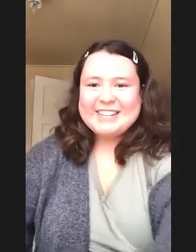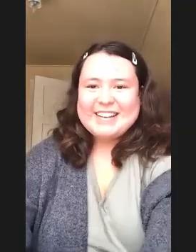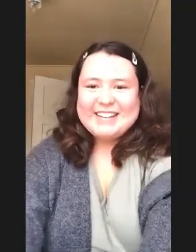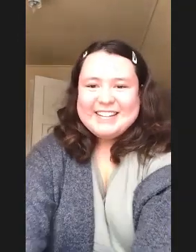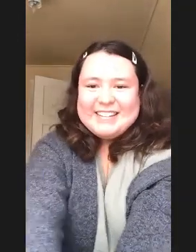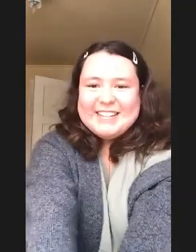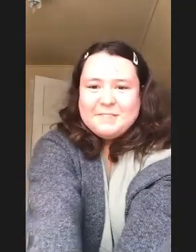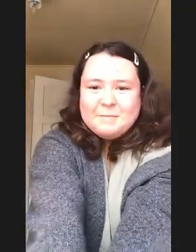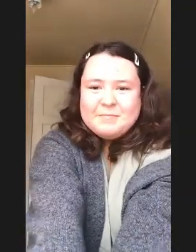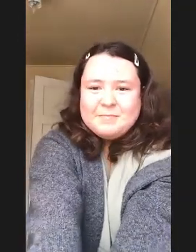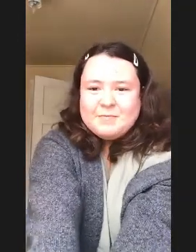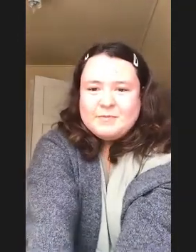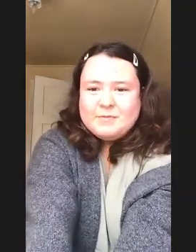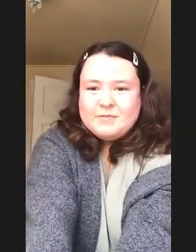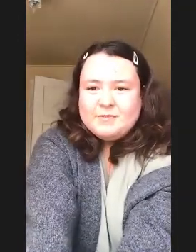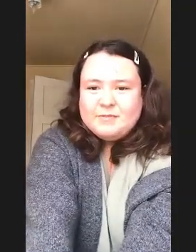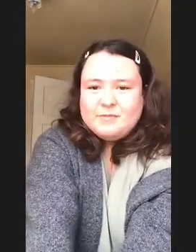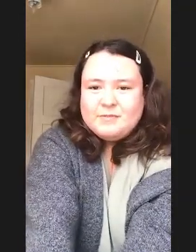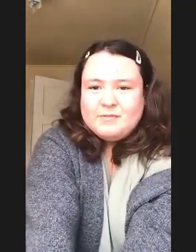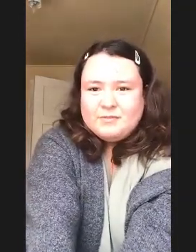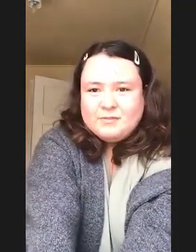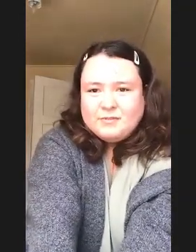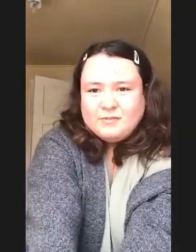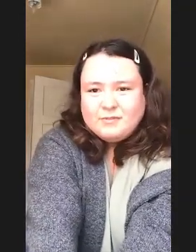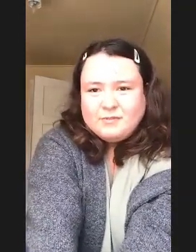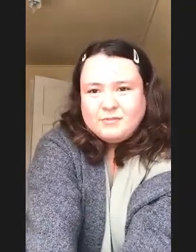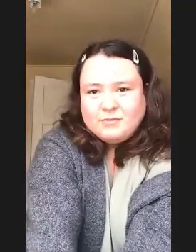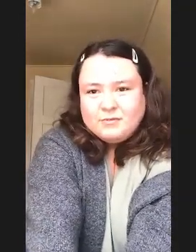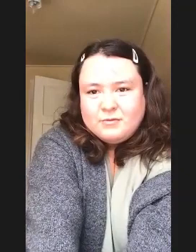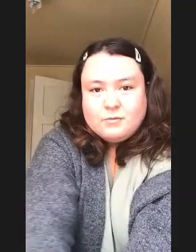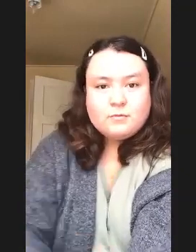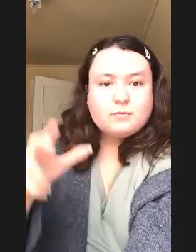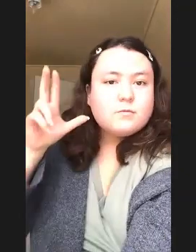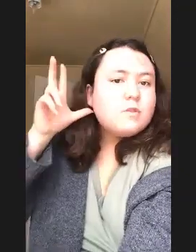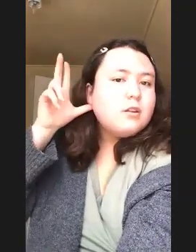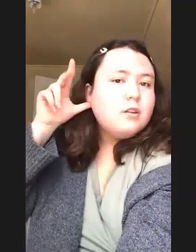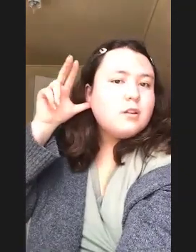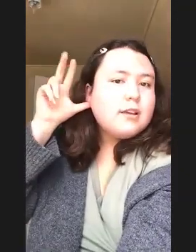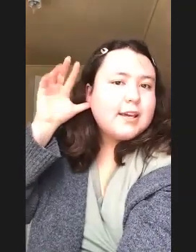Yeah. Okay. How would you say like hearing? I'm deaf, or hearing, or